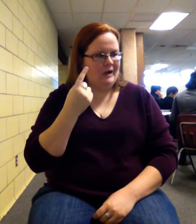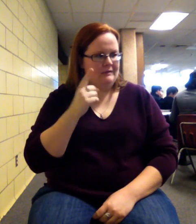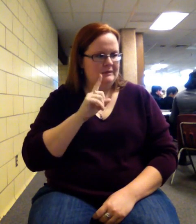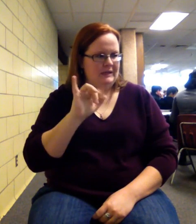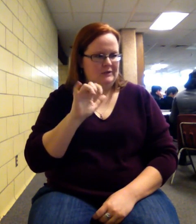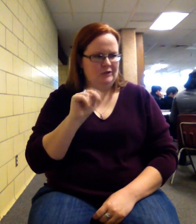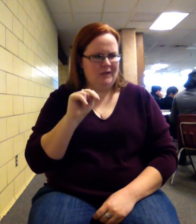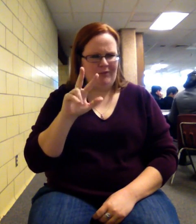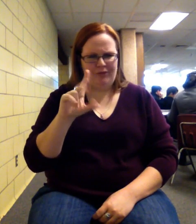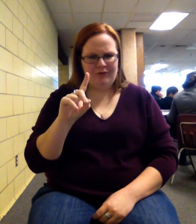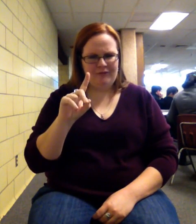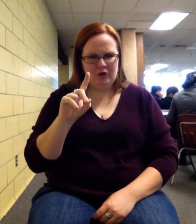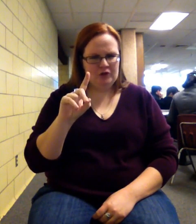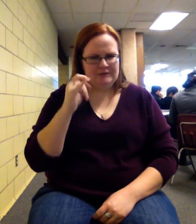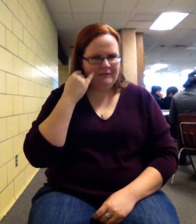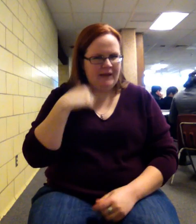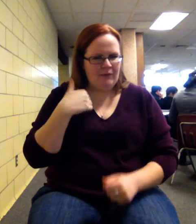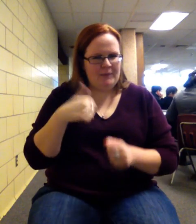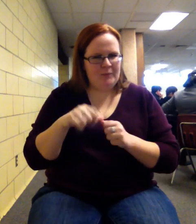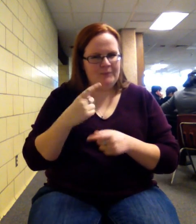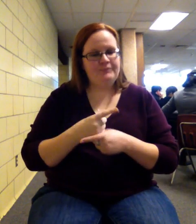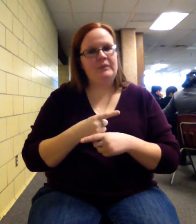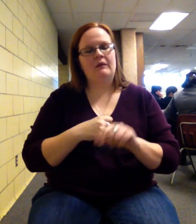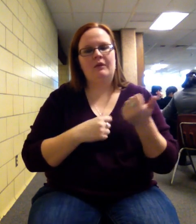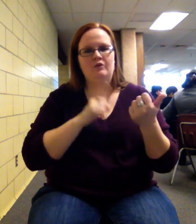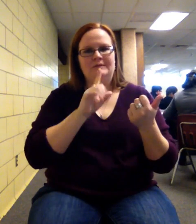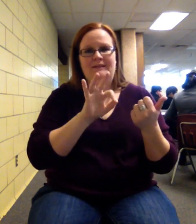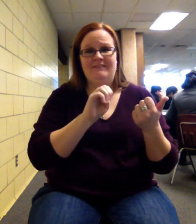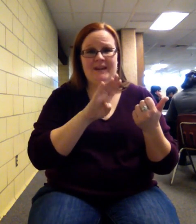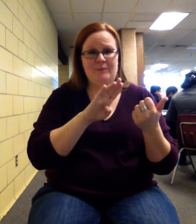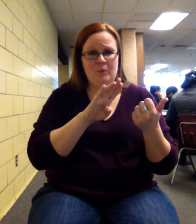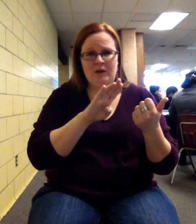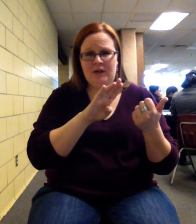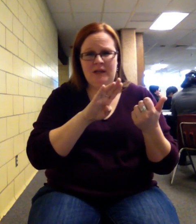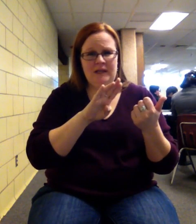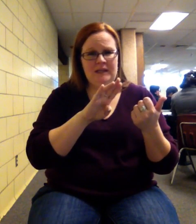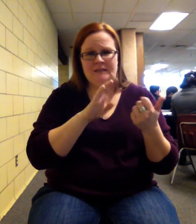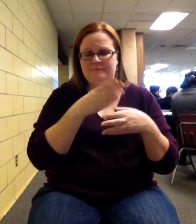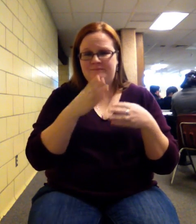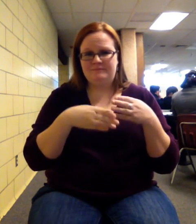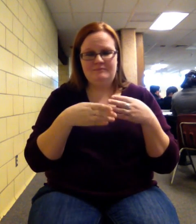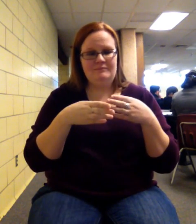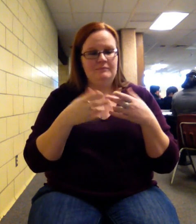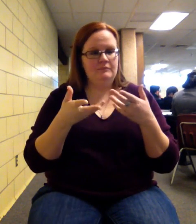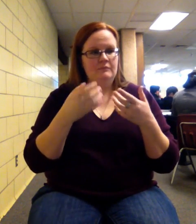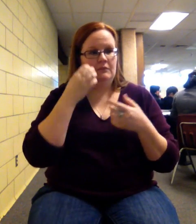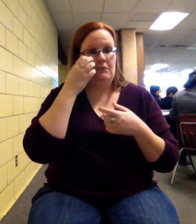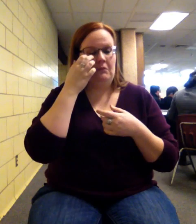January 31st, if I remember right, and the other one is like a February 1st or something like that. Is that correct? Yeah, mine says